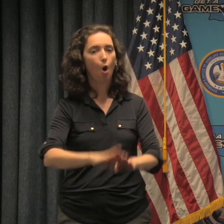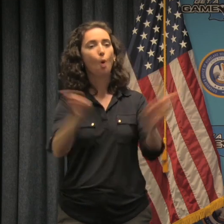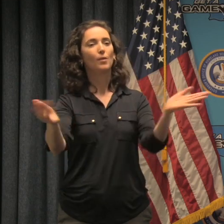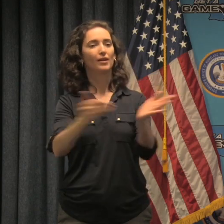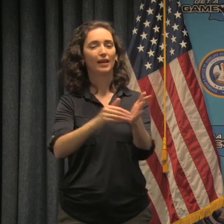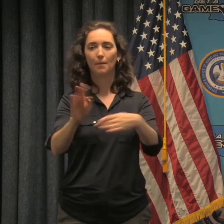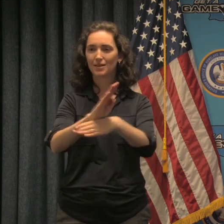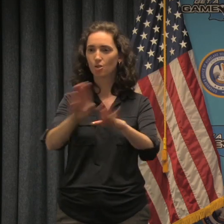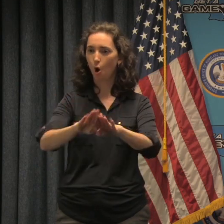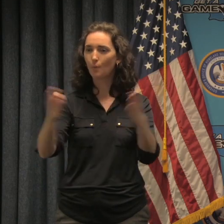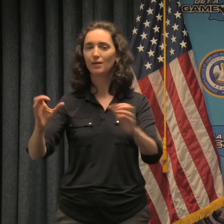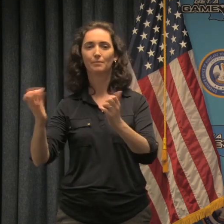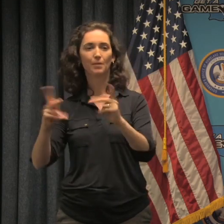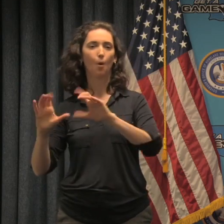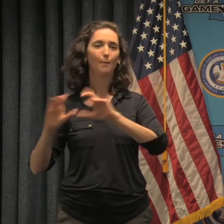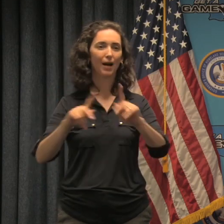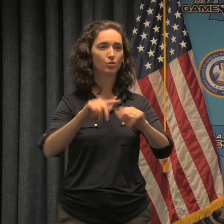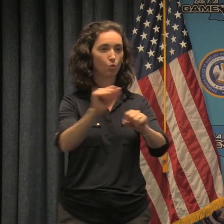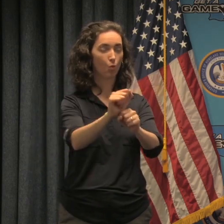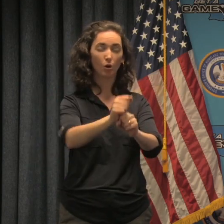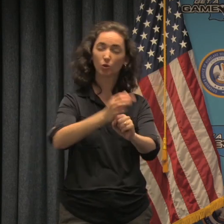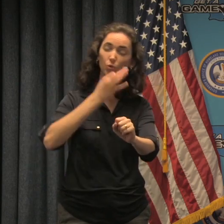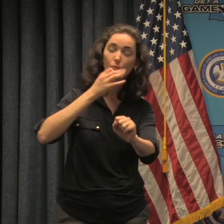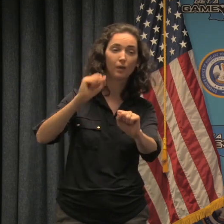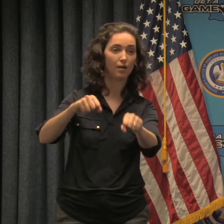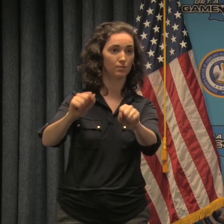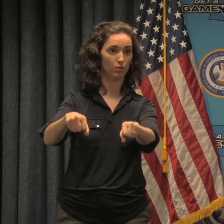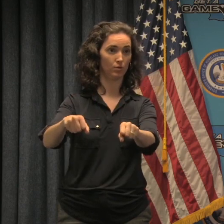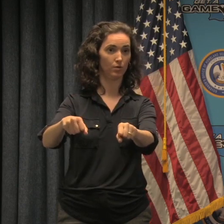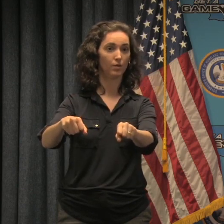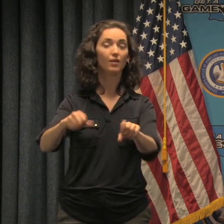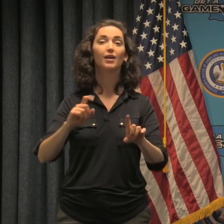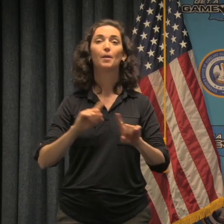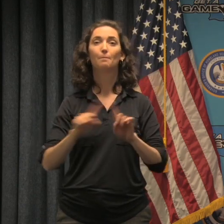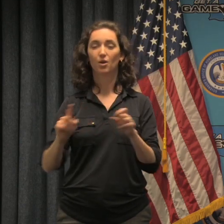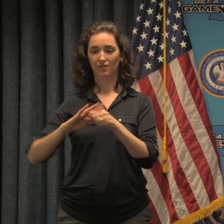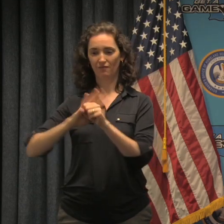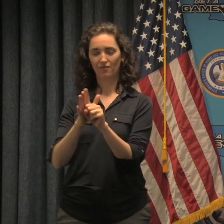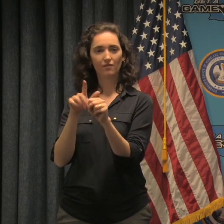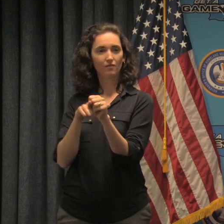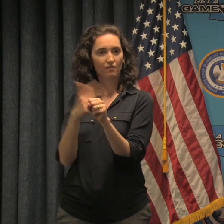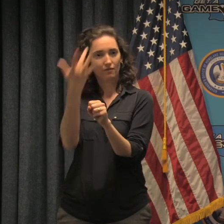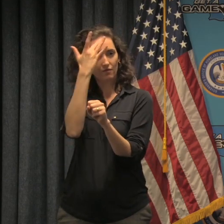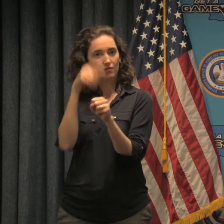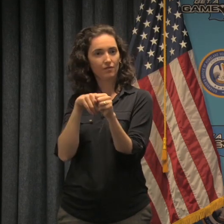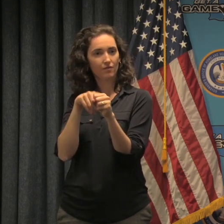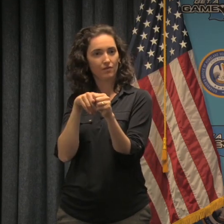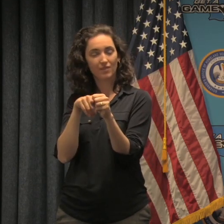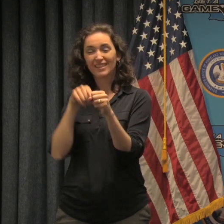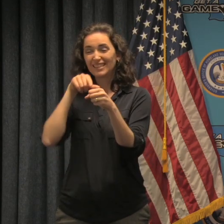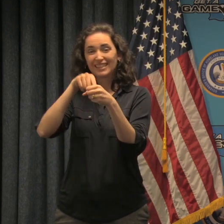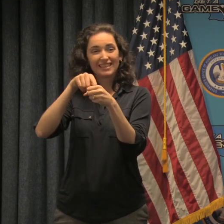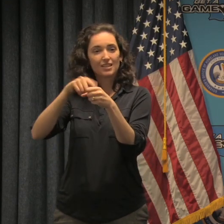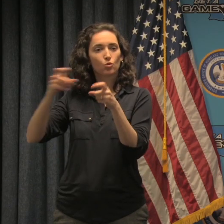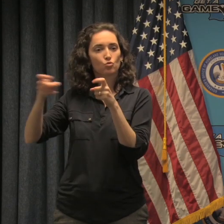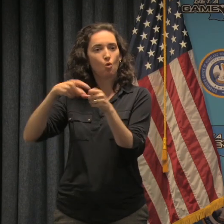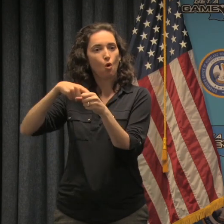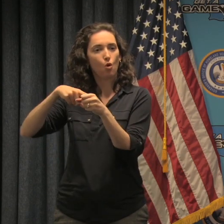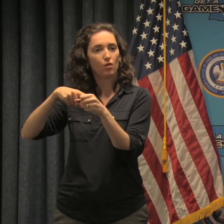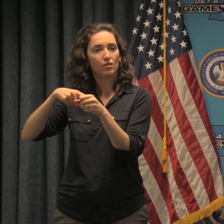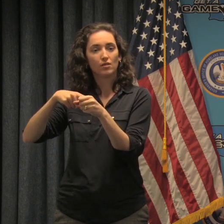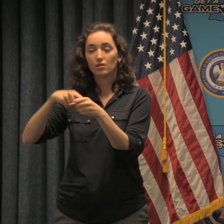open again just as soon as we possibly can. But the virus, to a large degree, is going to determine when that